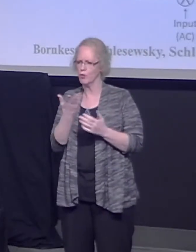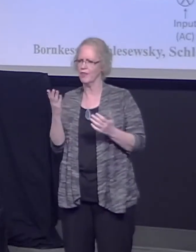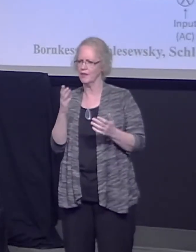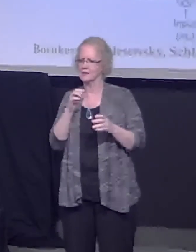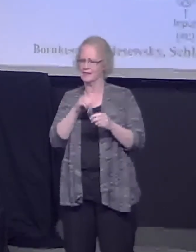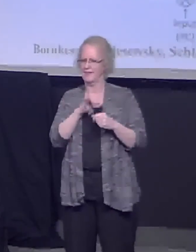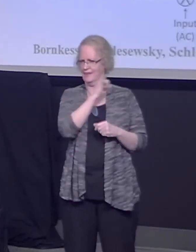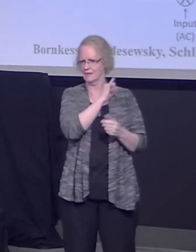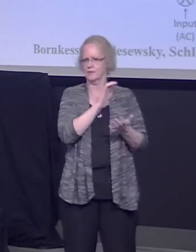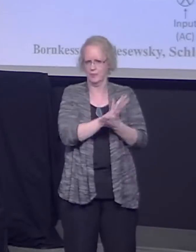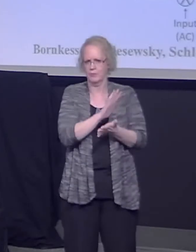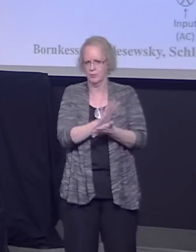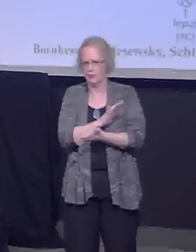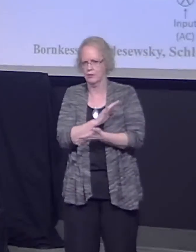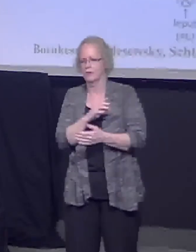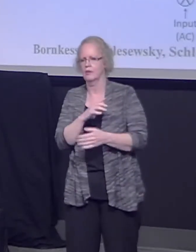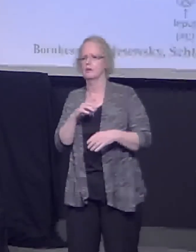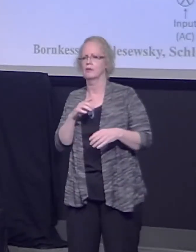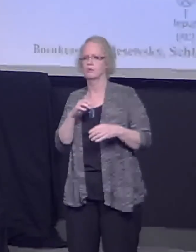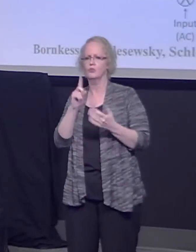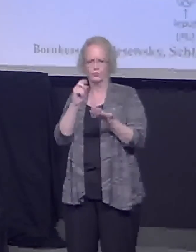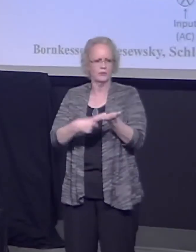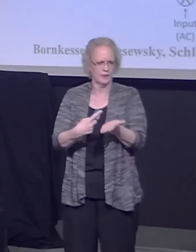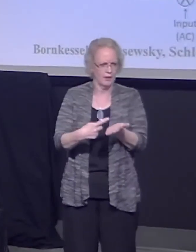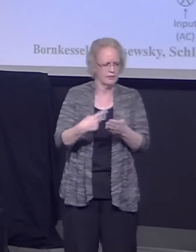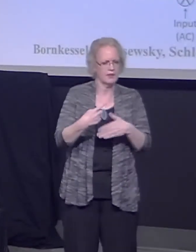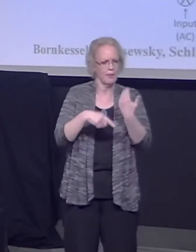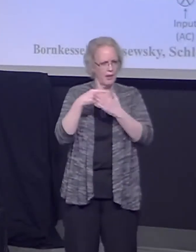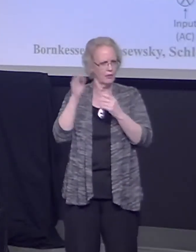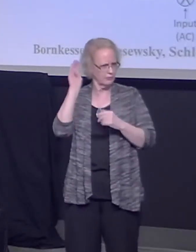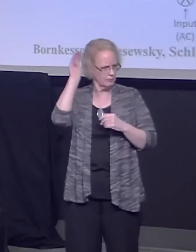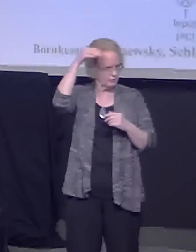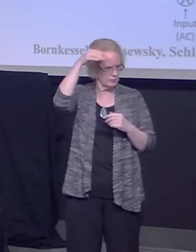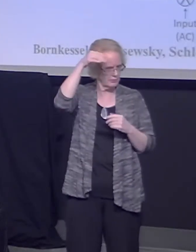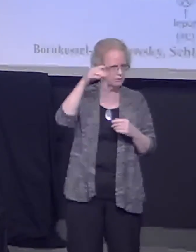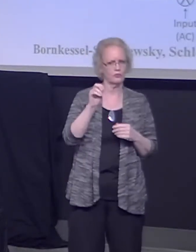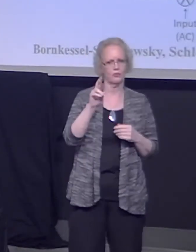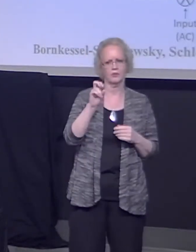especially with regard to the dorsal stream again, where we think